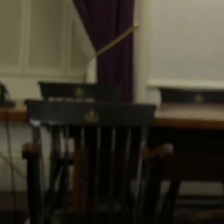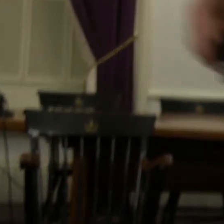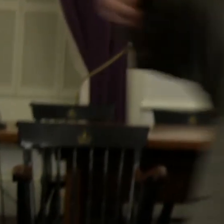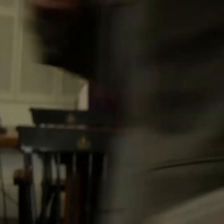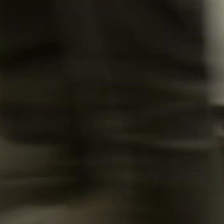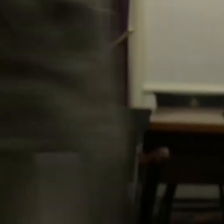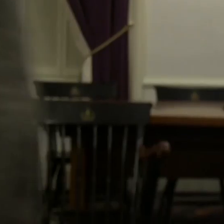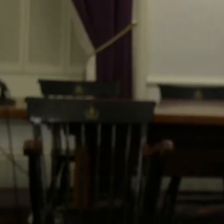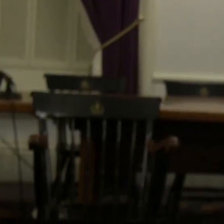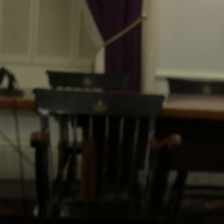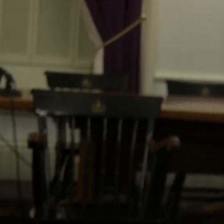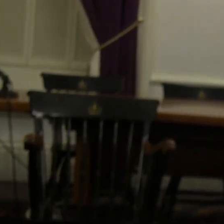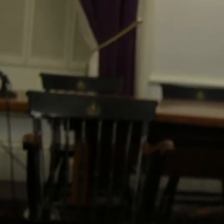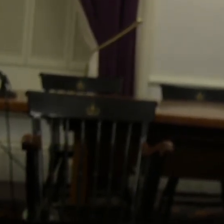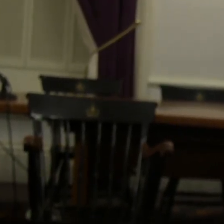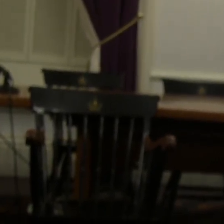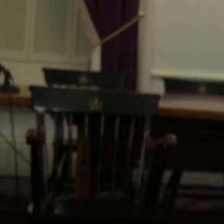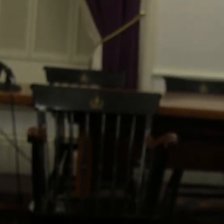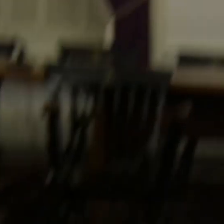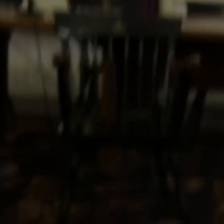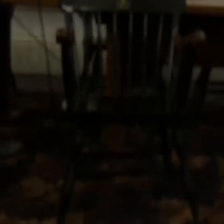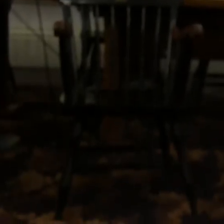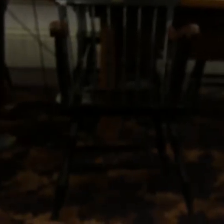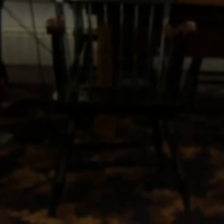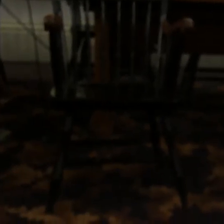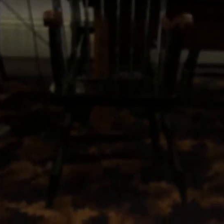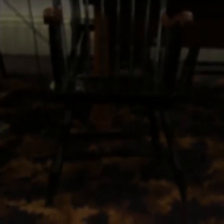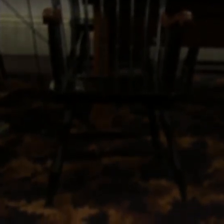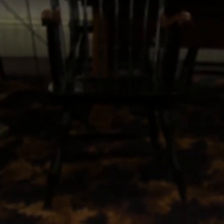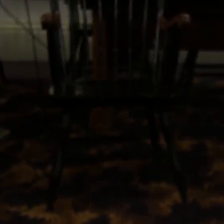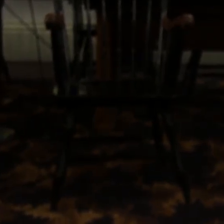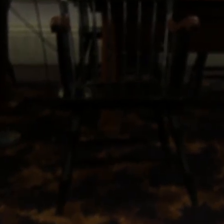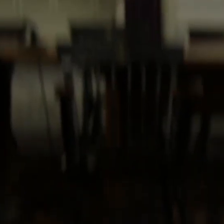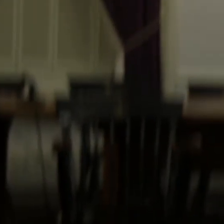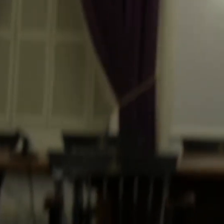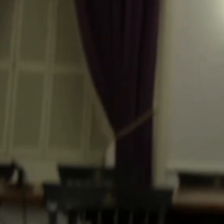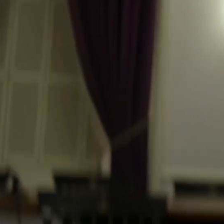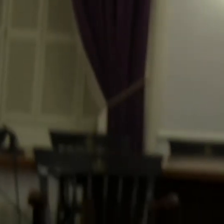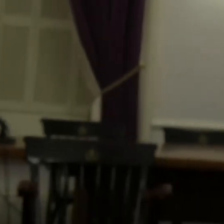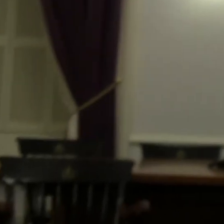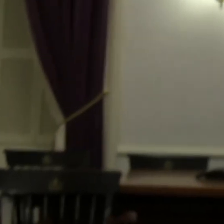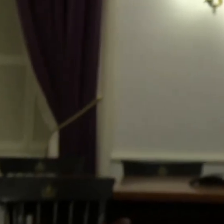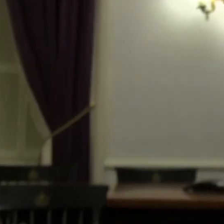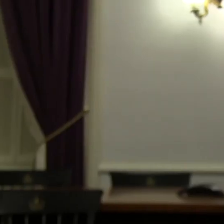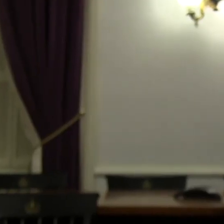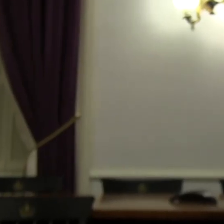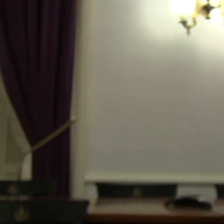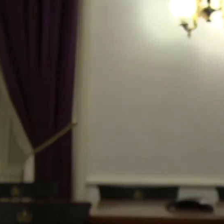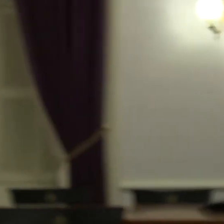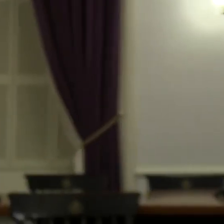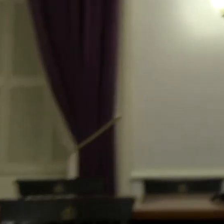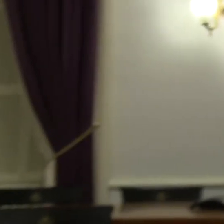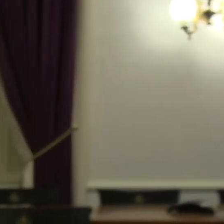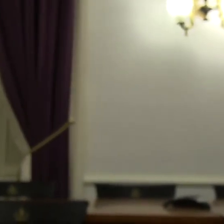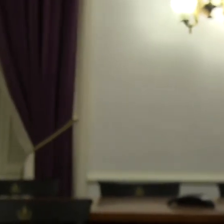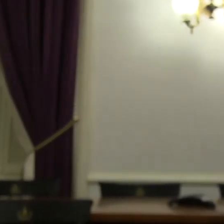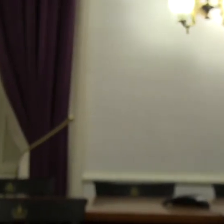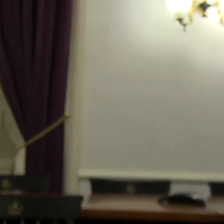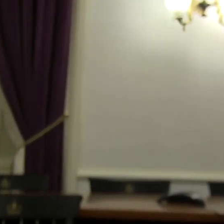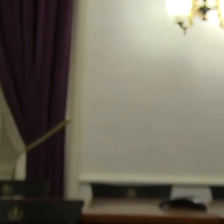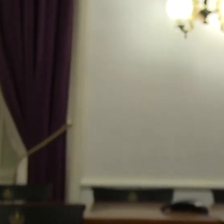Thank you, everyone, and have a great day talking about our community, our health, and our well-being. Happy Disability Awareness Day. Thank you.